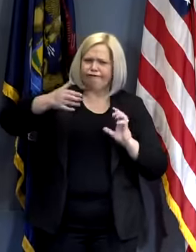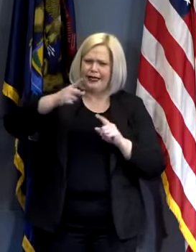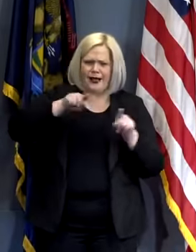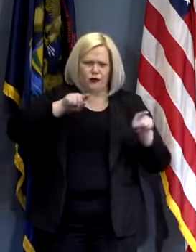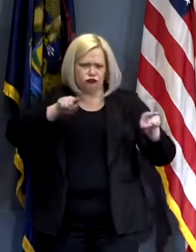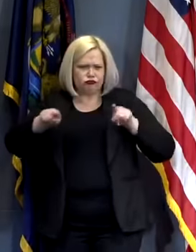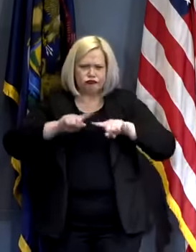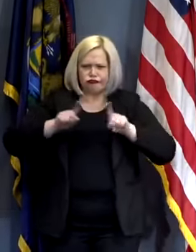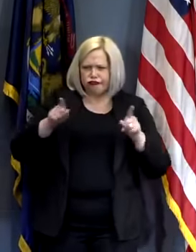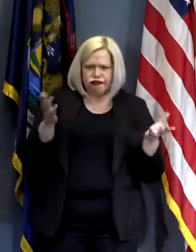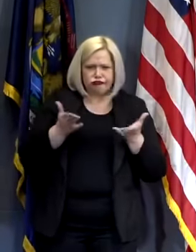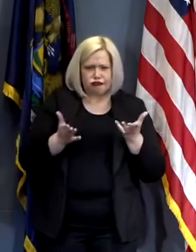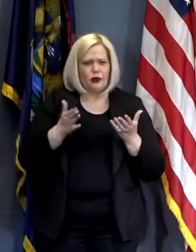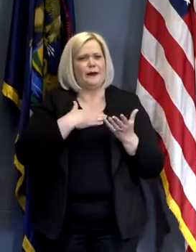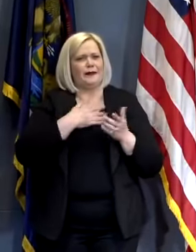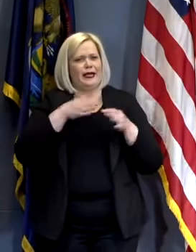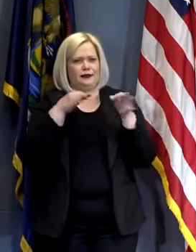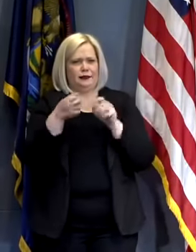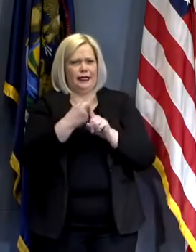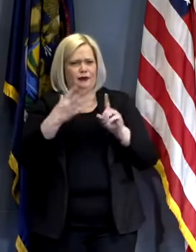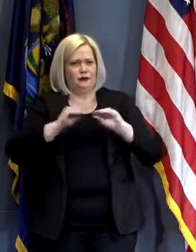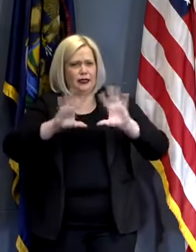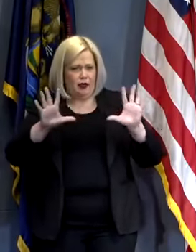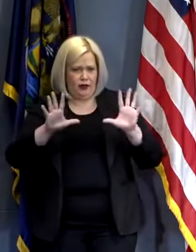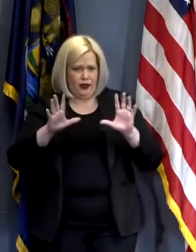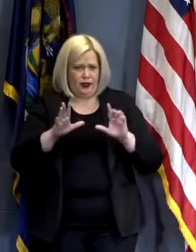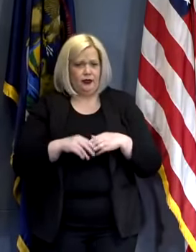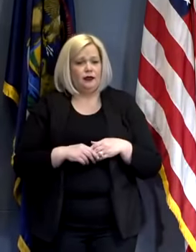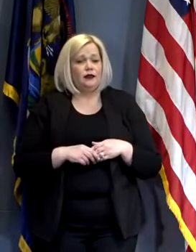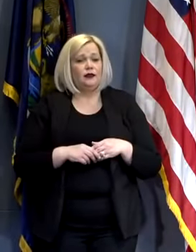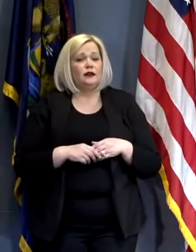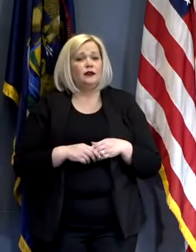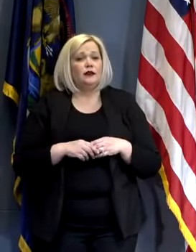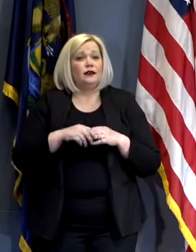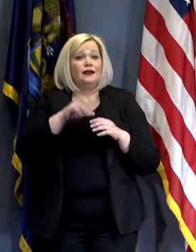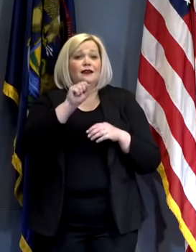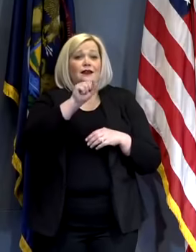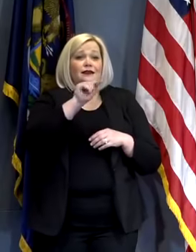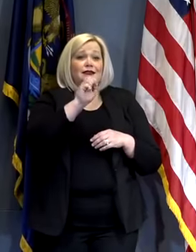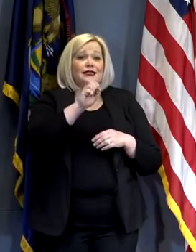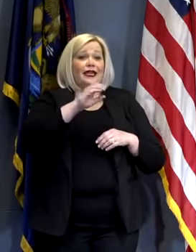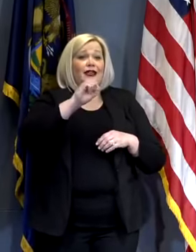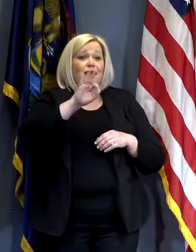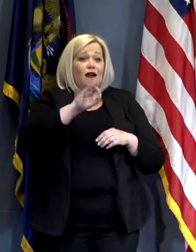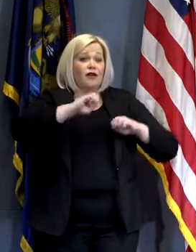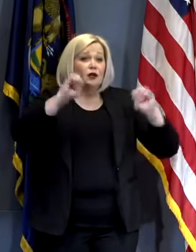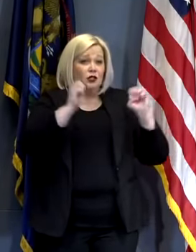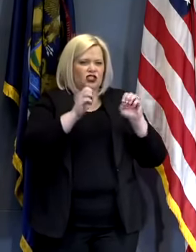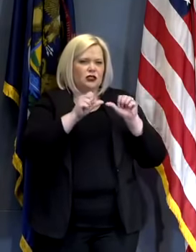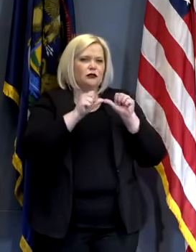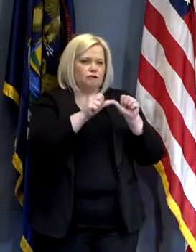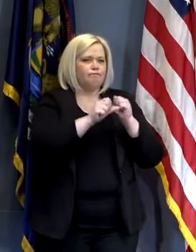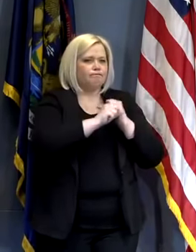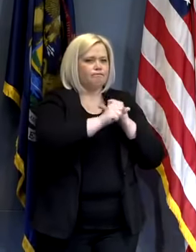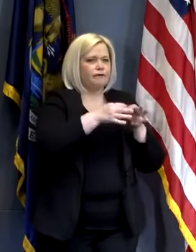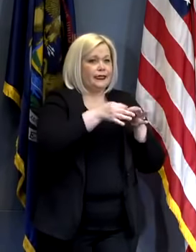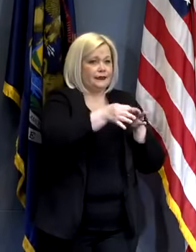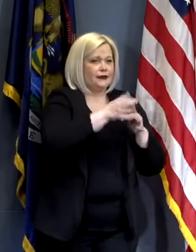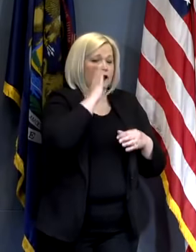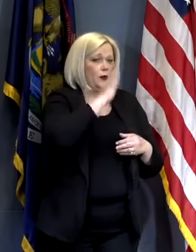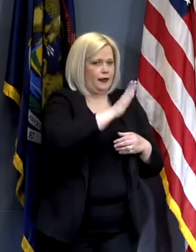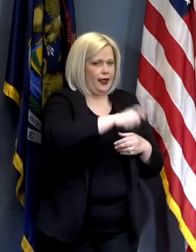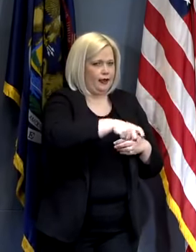so I could explain the difference. We will need to extend the state of emergency. My powers come from a couple of